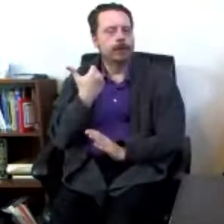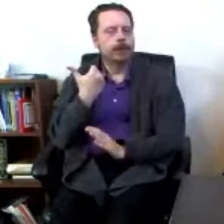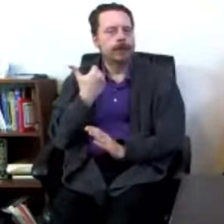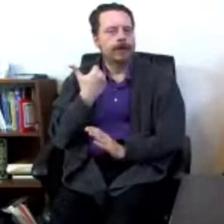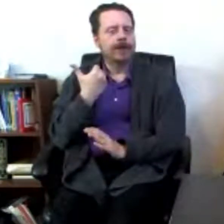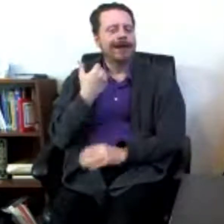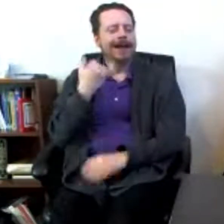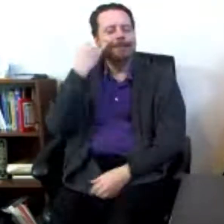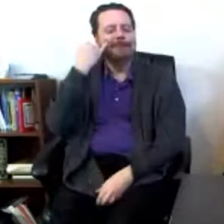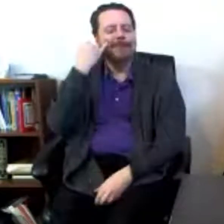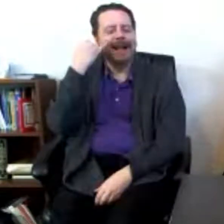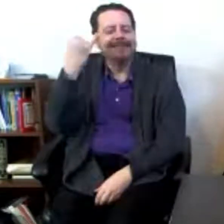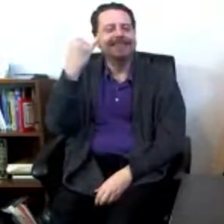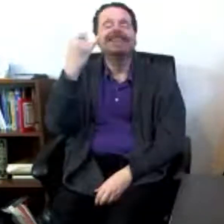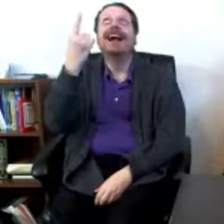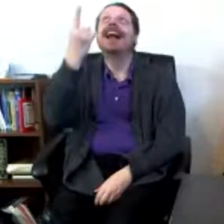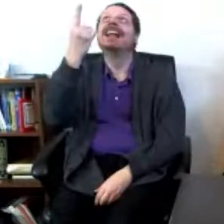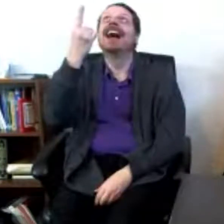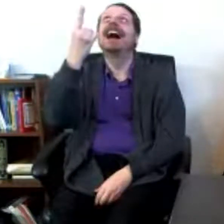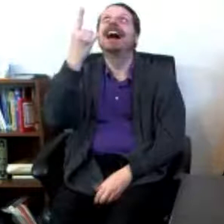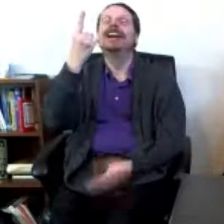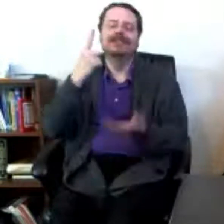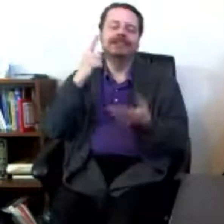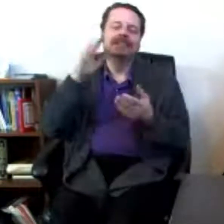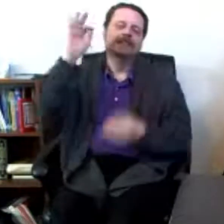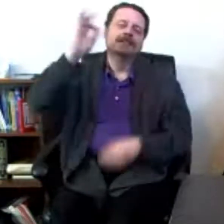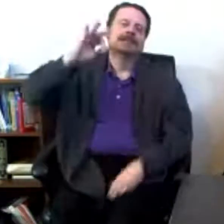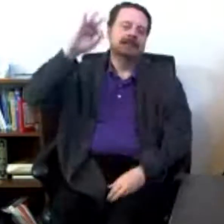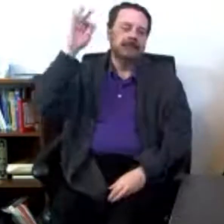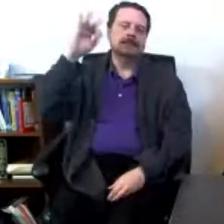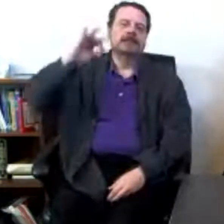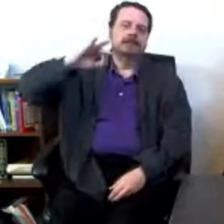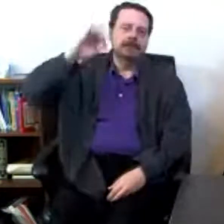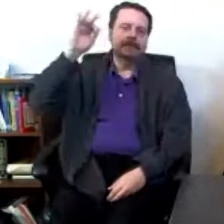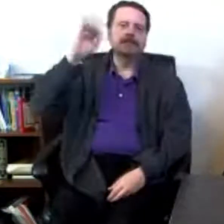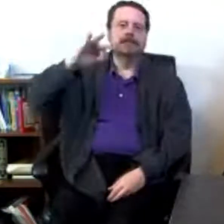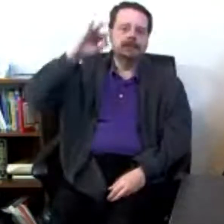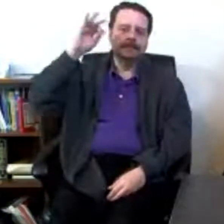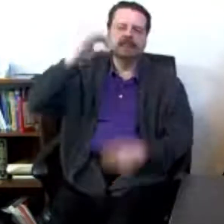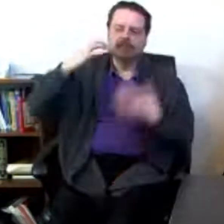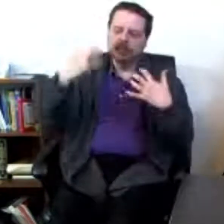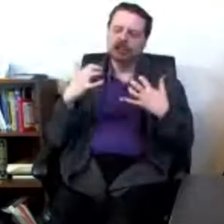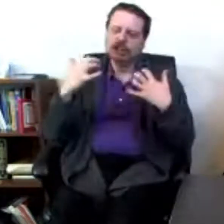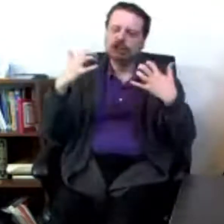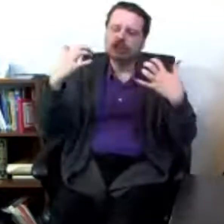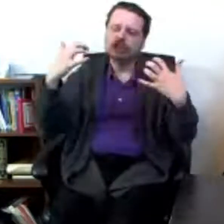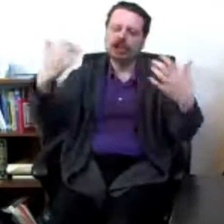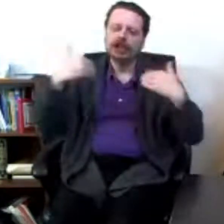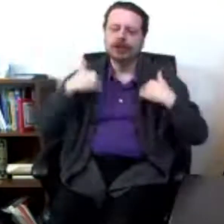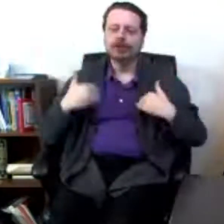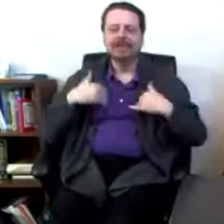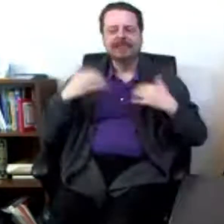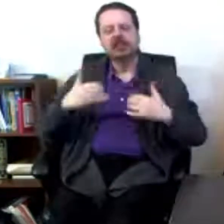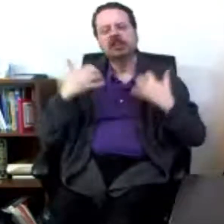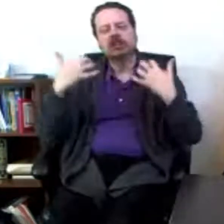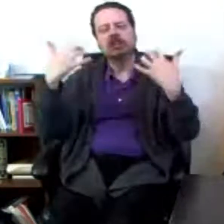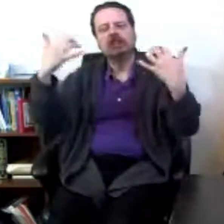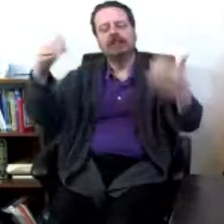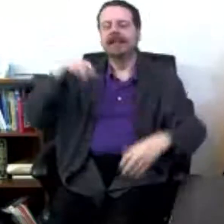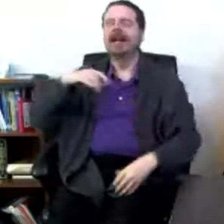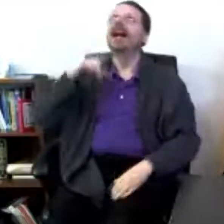Imagine Allah is talking to those billions and billions of humans that He has created.